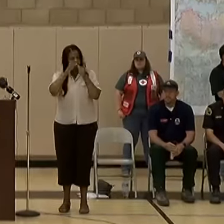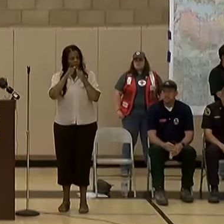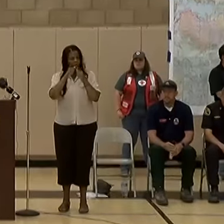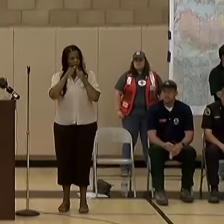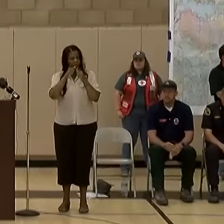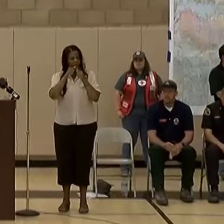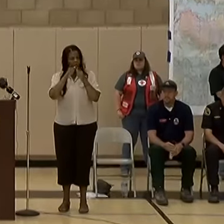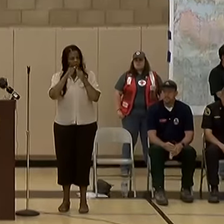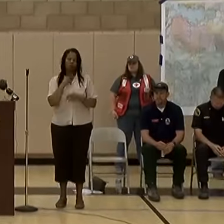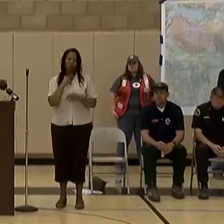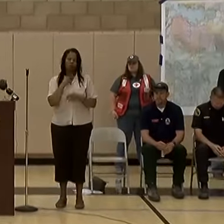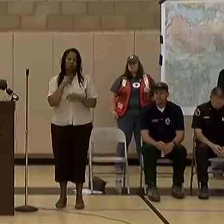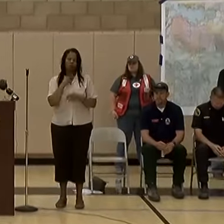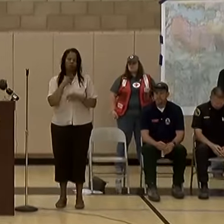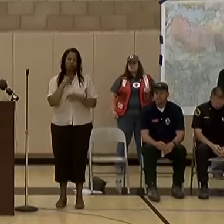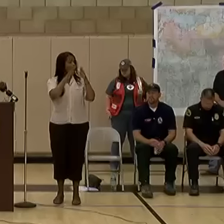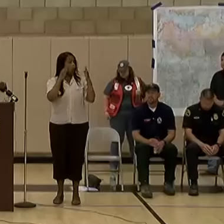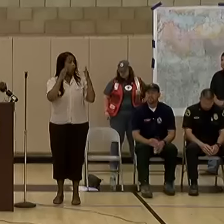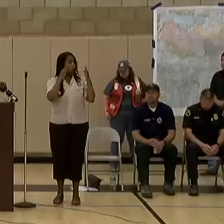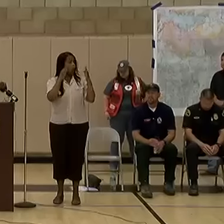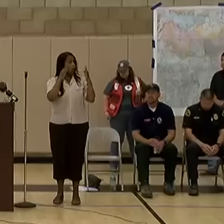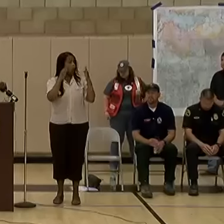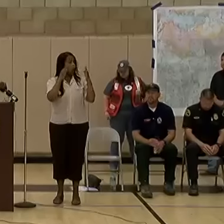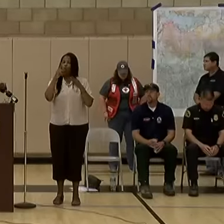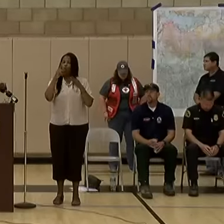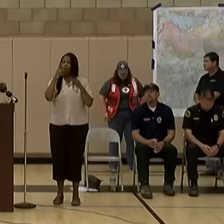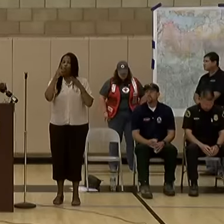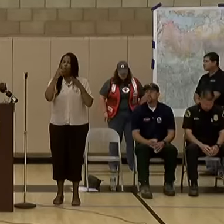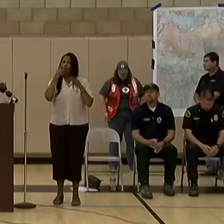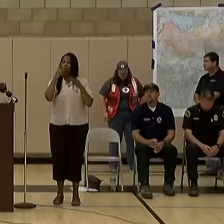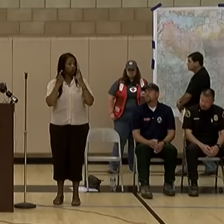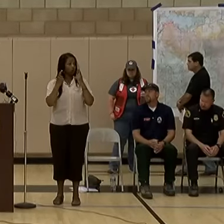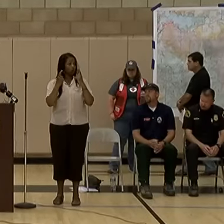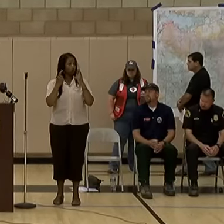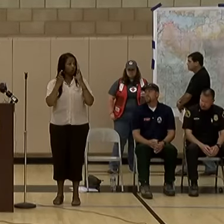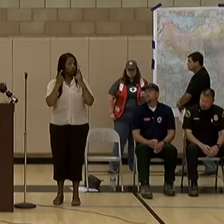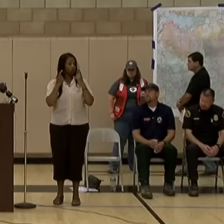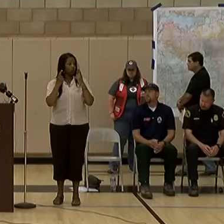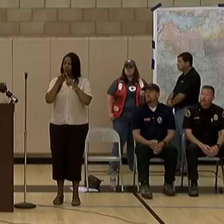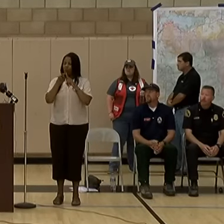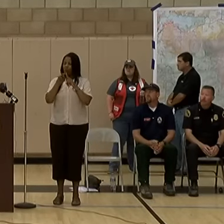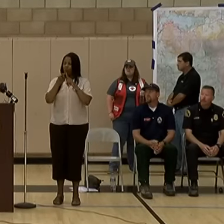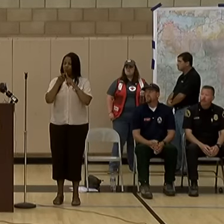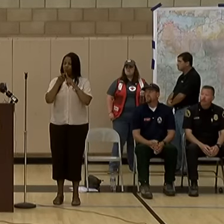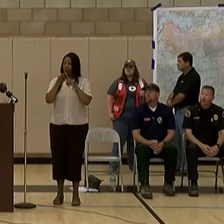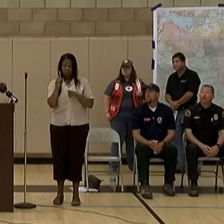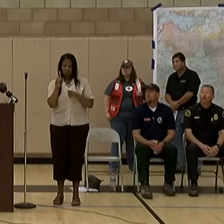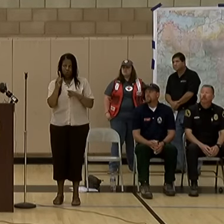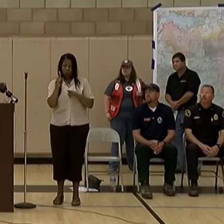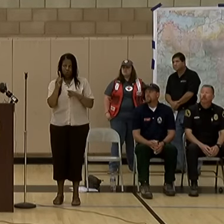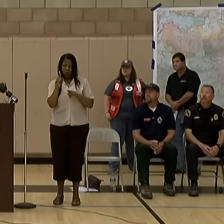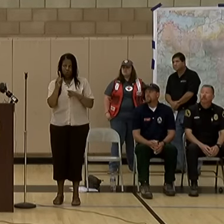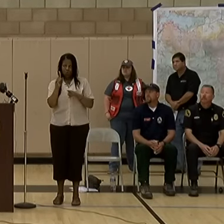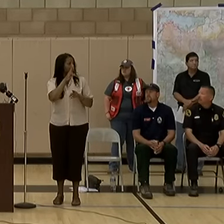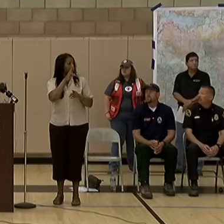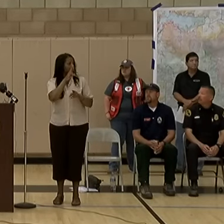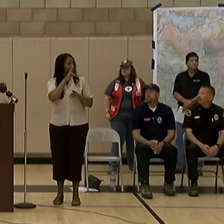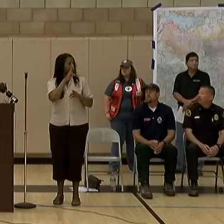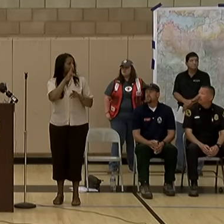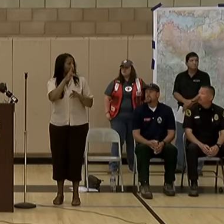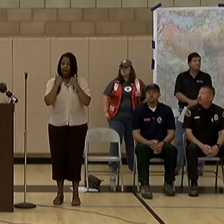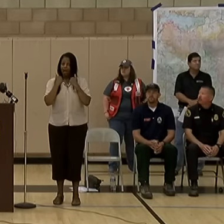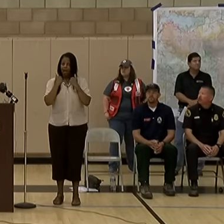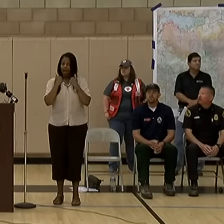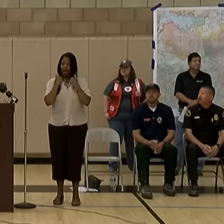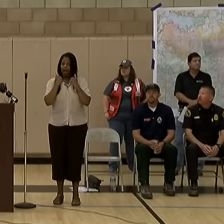So we'd like to open this up to questions and answers from you, the public. You're the folks that have the questions. What we were going